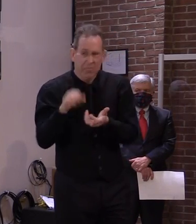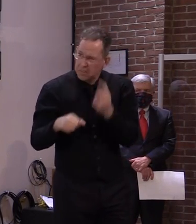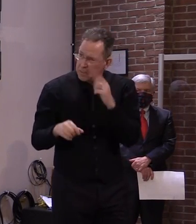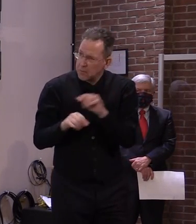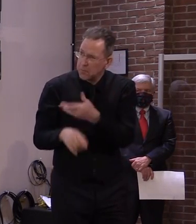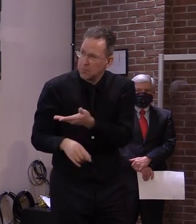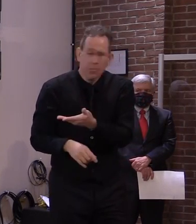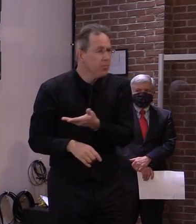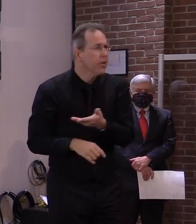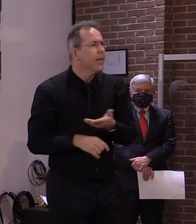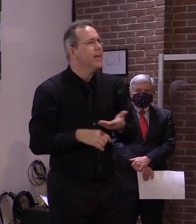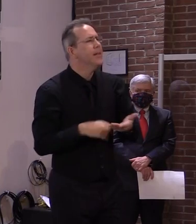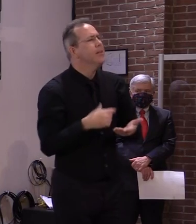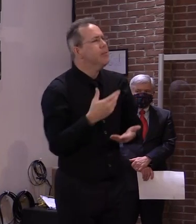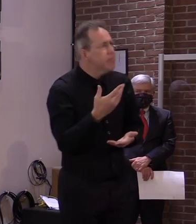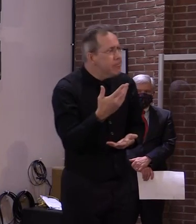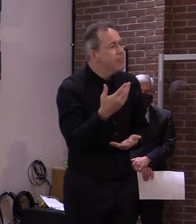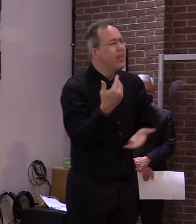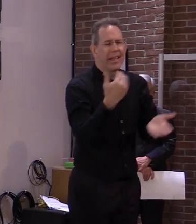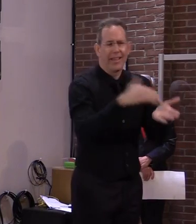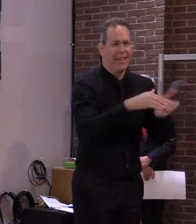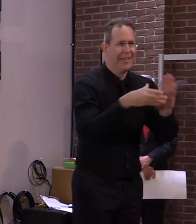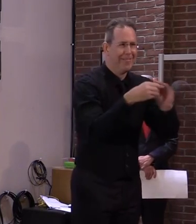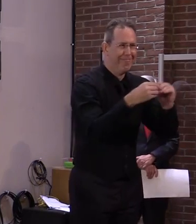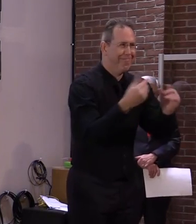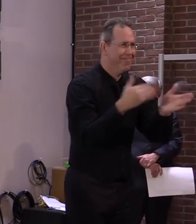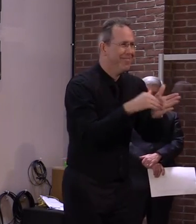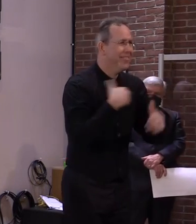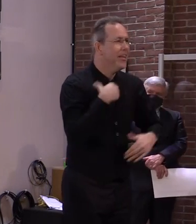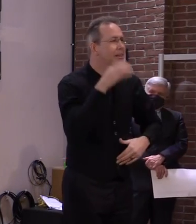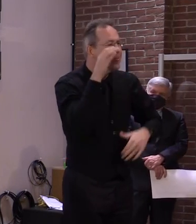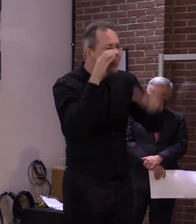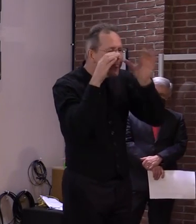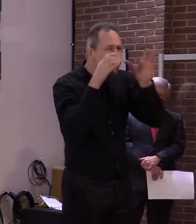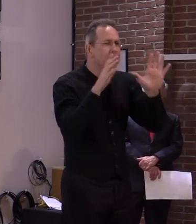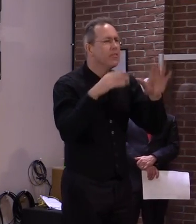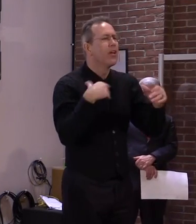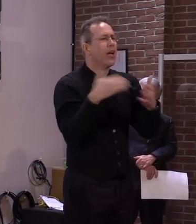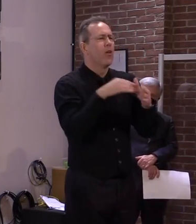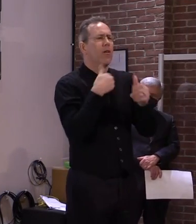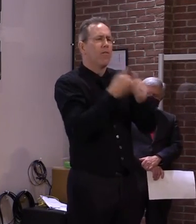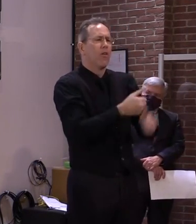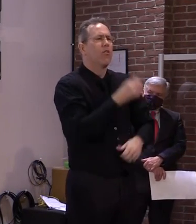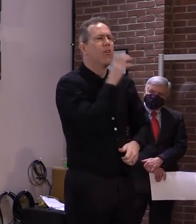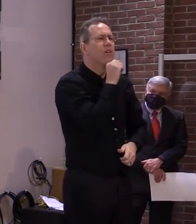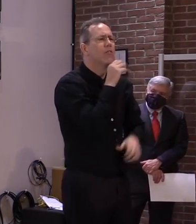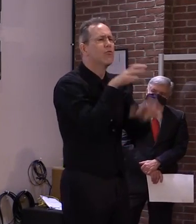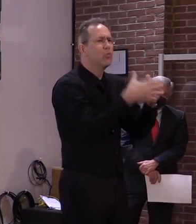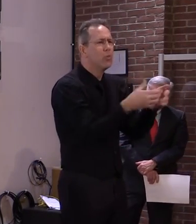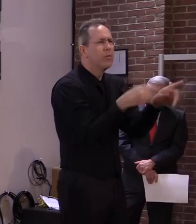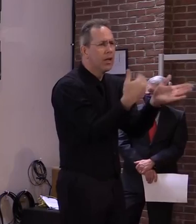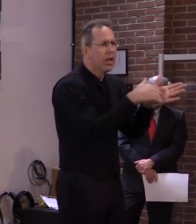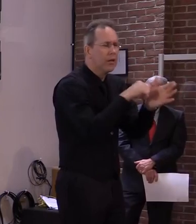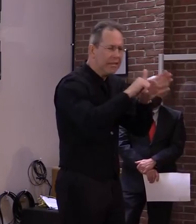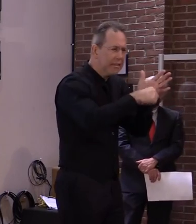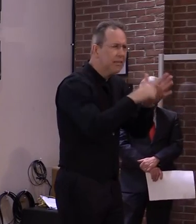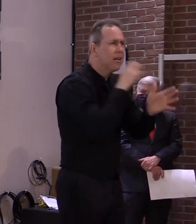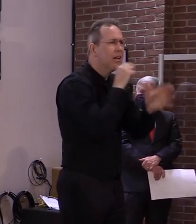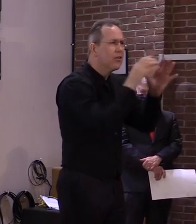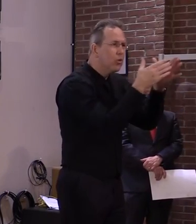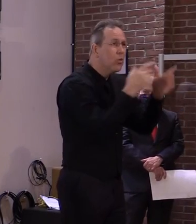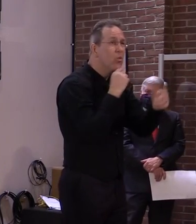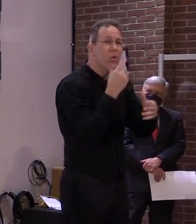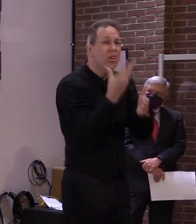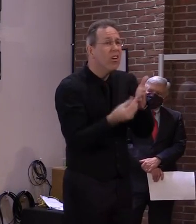and over. We know that's where the most deaths have occurred. 90% of the deaths have occurred in those 65 and over. So that's what